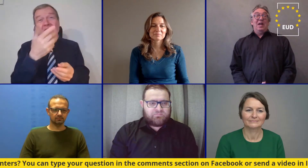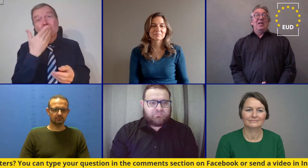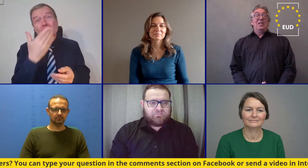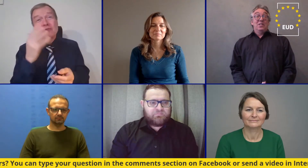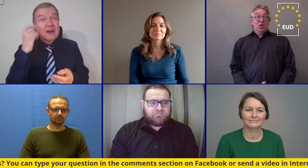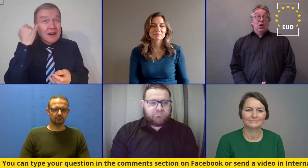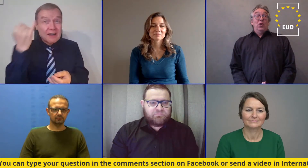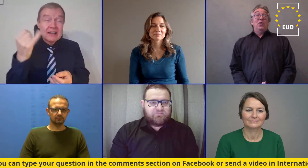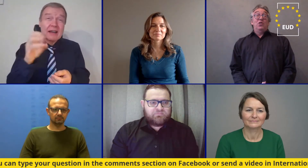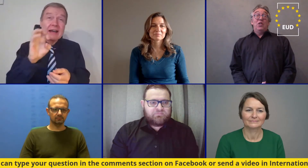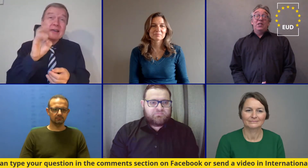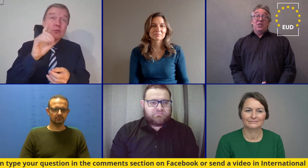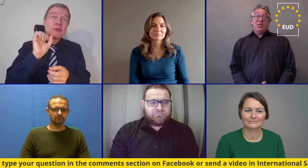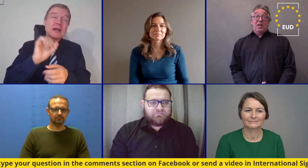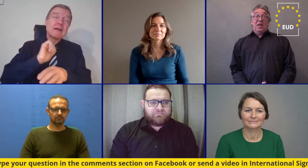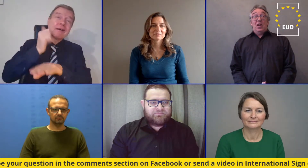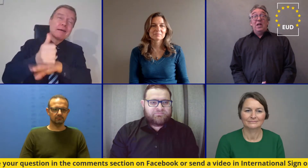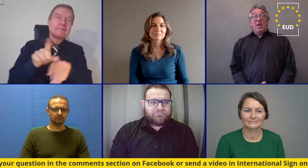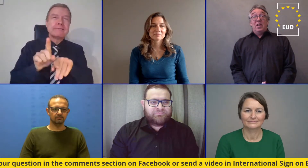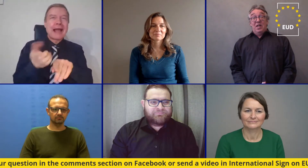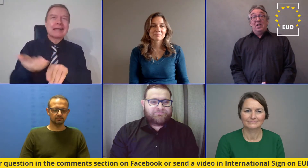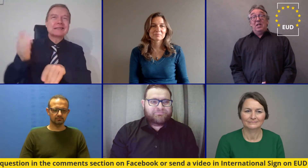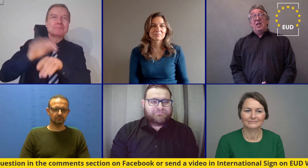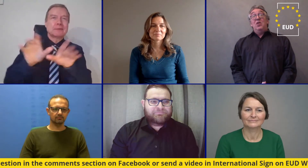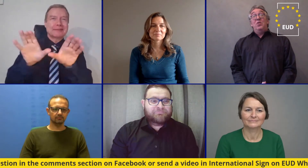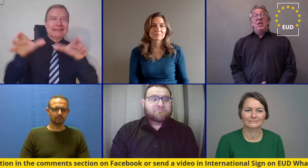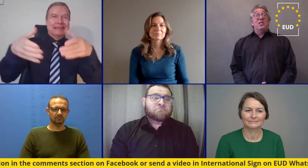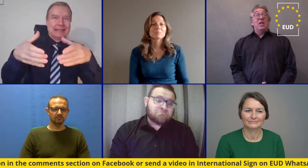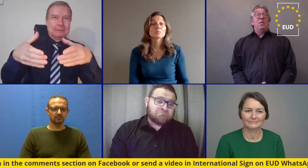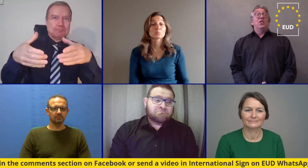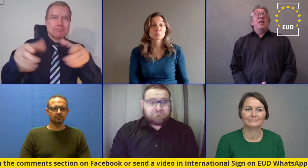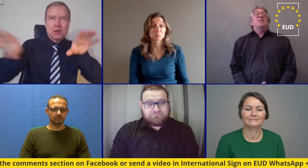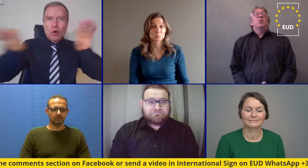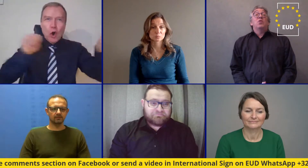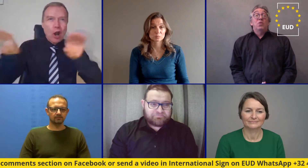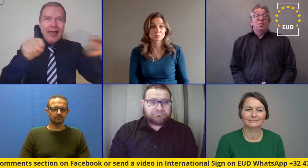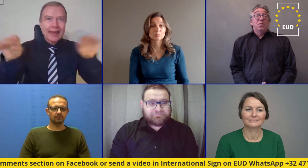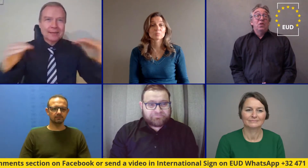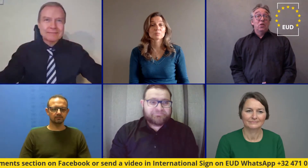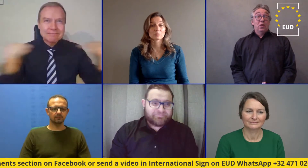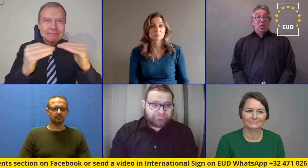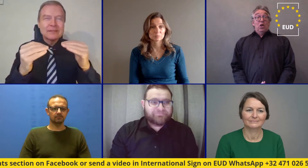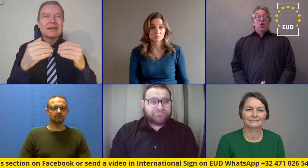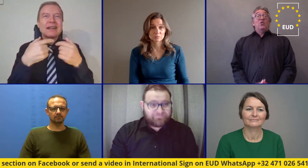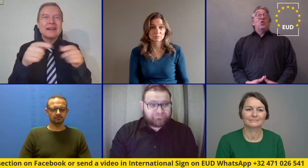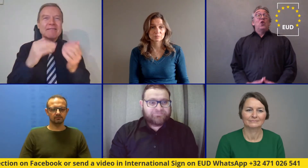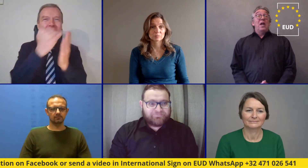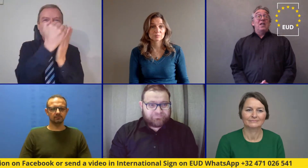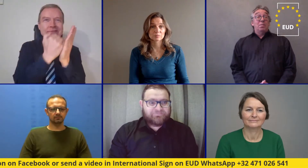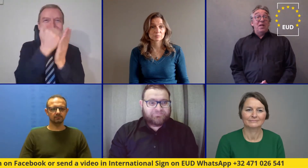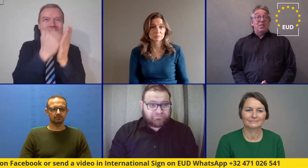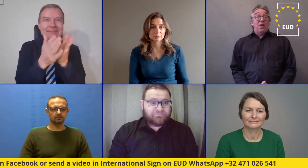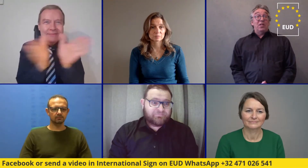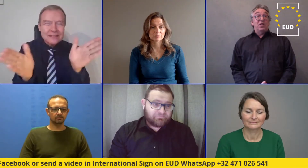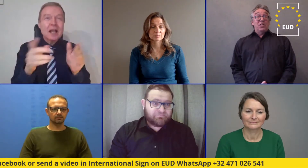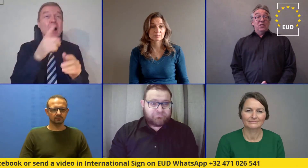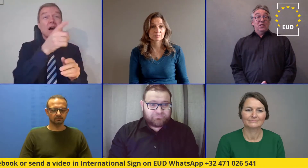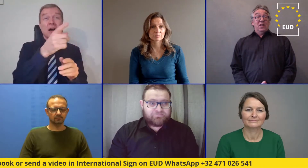And you suggest, and I like the idea, that EUD establish an expert group to collect best practices and